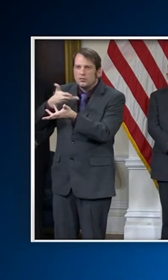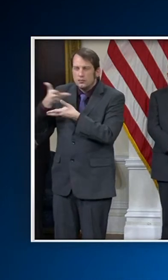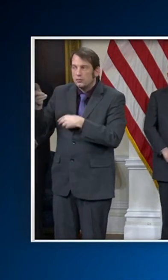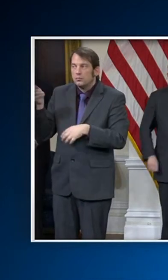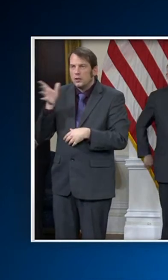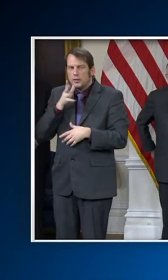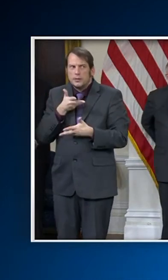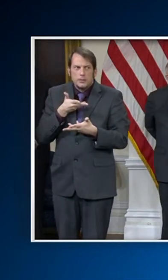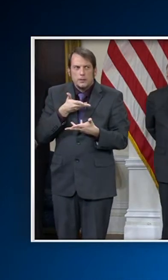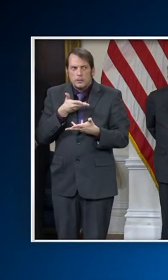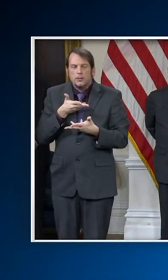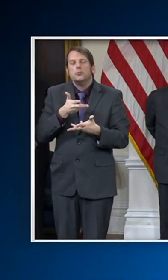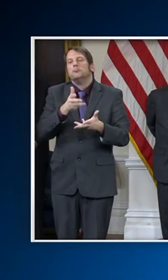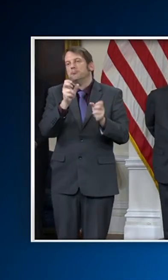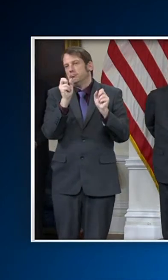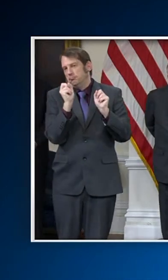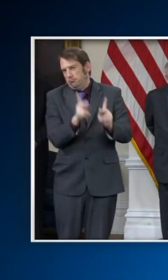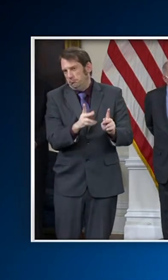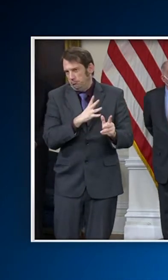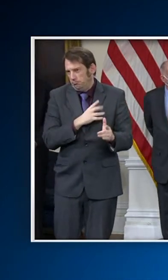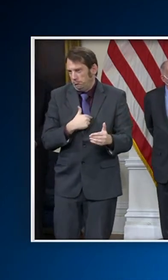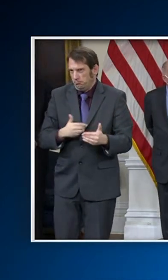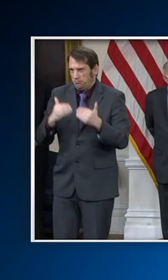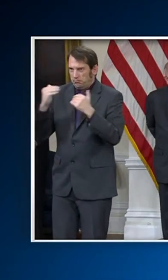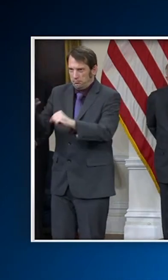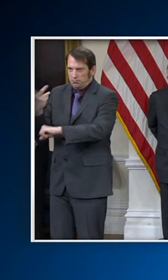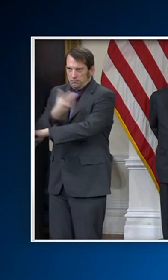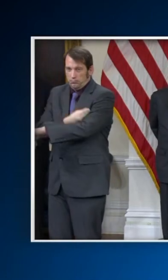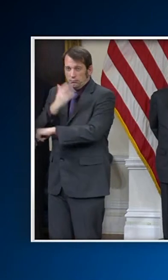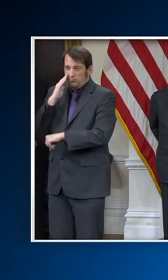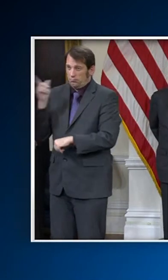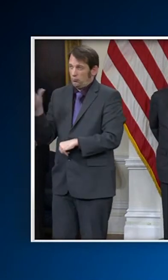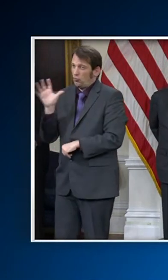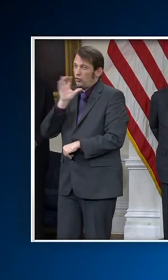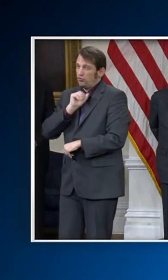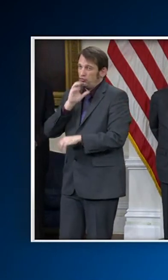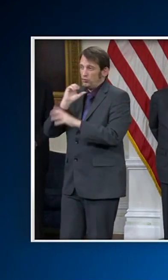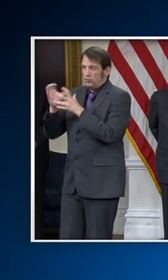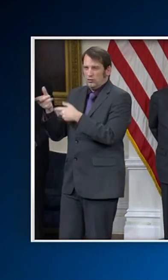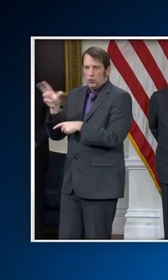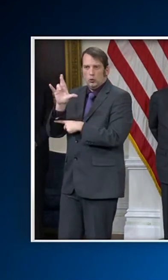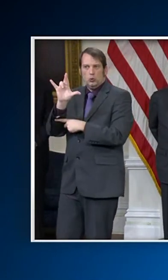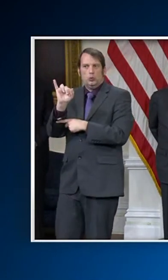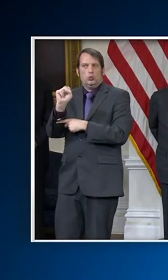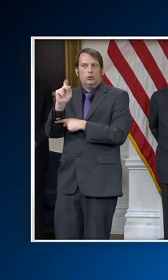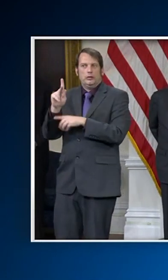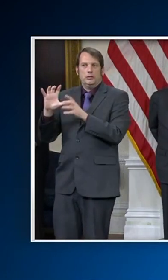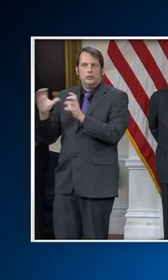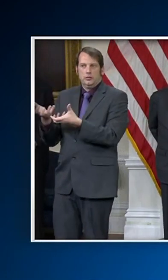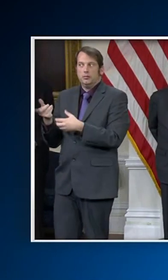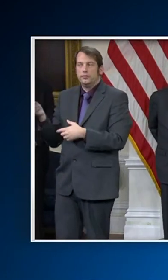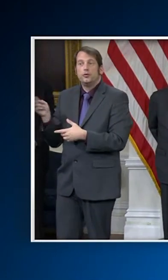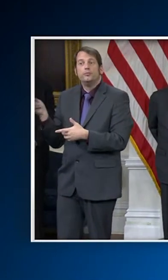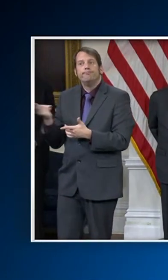it. Now, like others in her age range and risk category, she is waiting her turn.